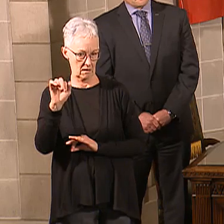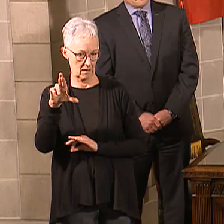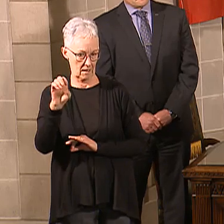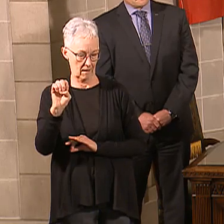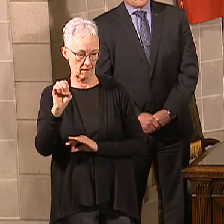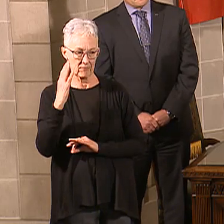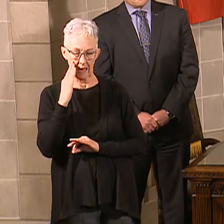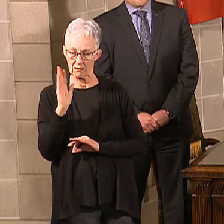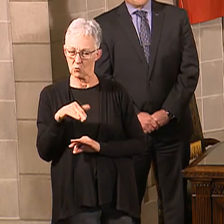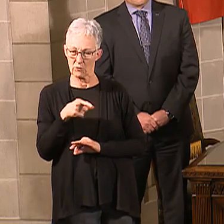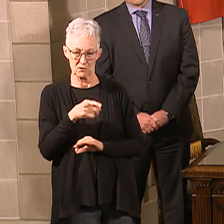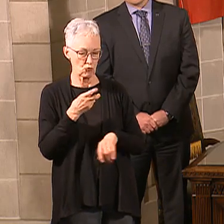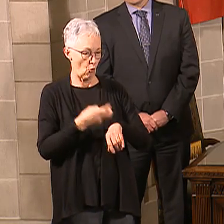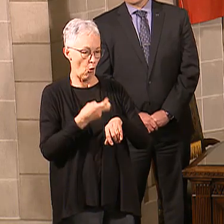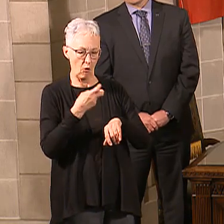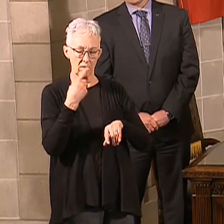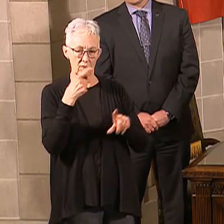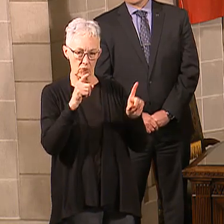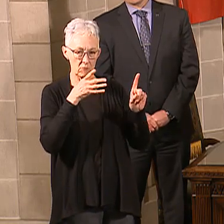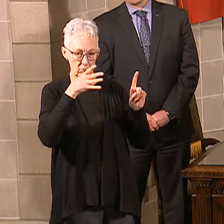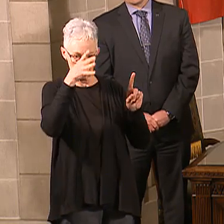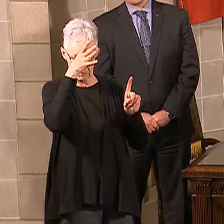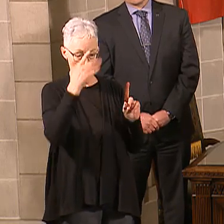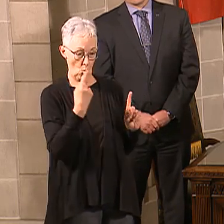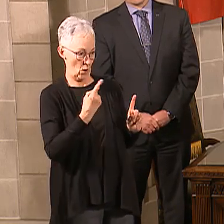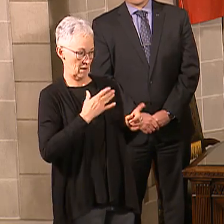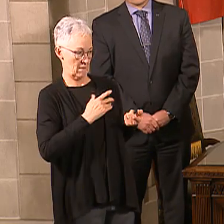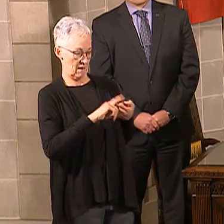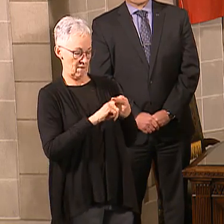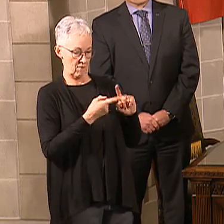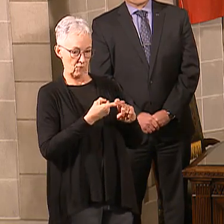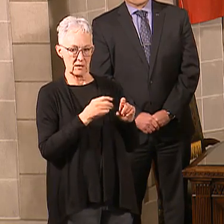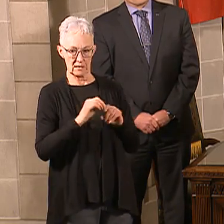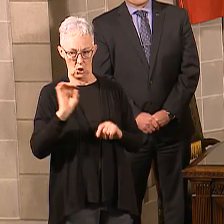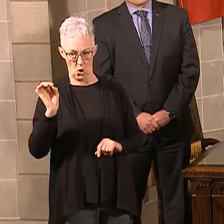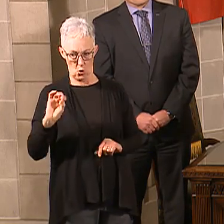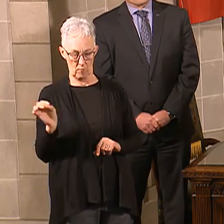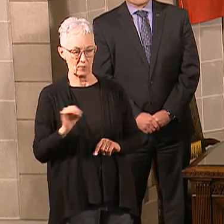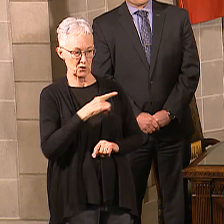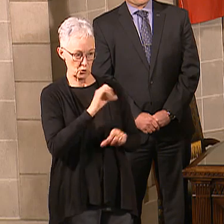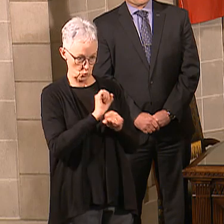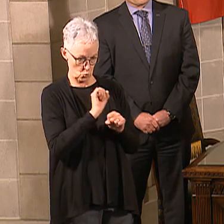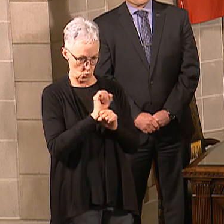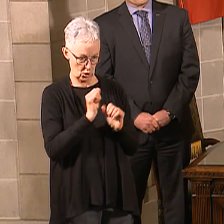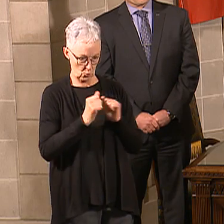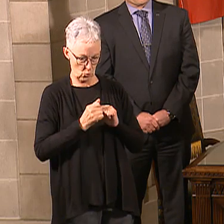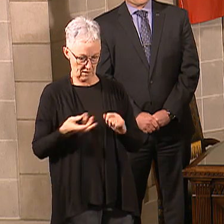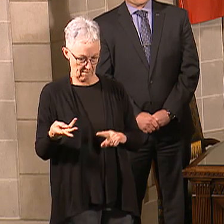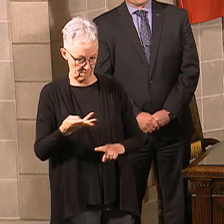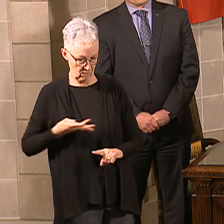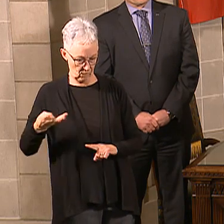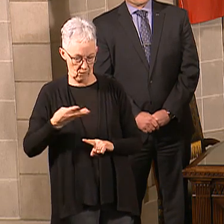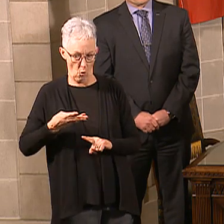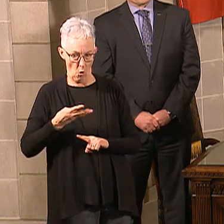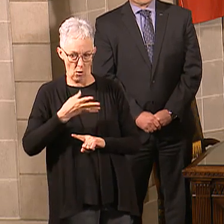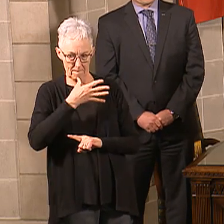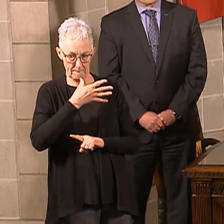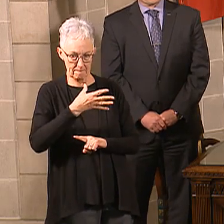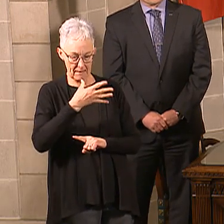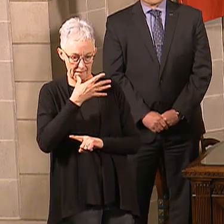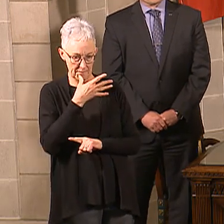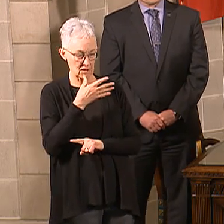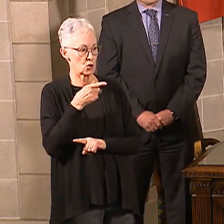together. I know actually one of my friends in Omaha, she is working with 4 other moms so that they rotate the kids around the